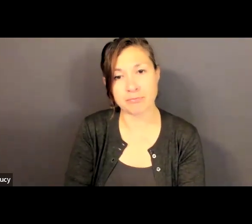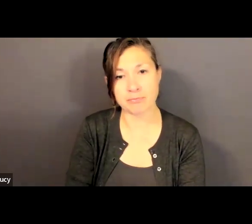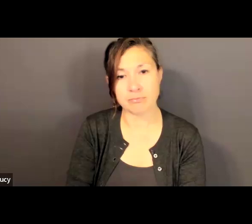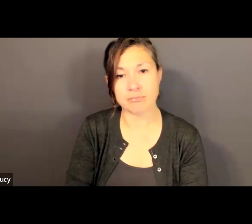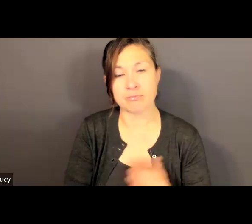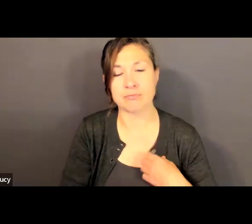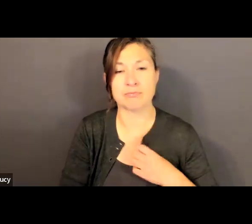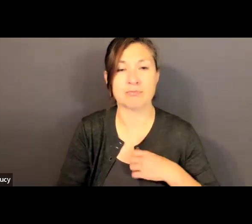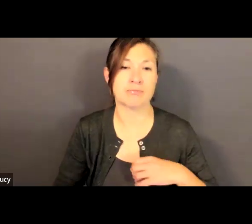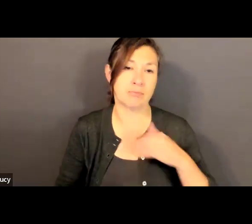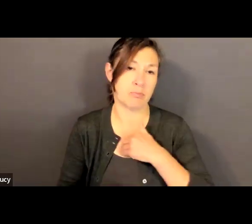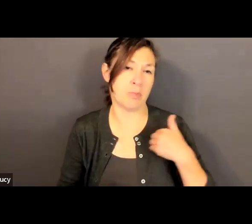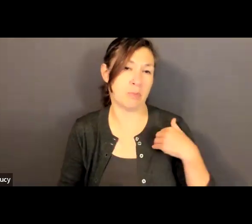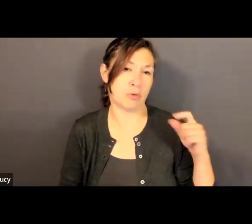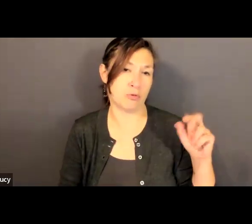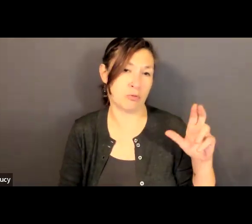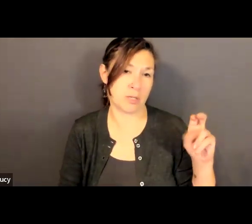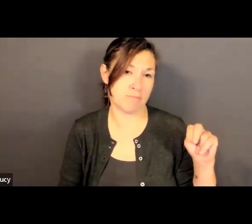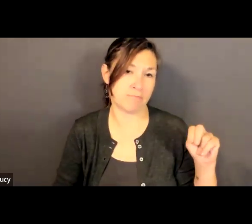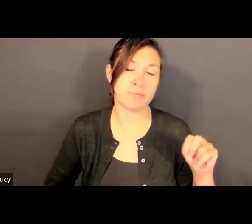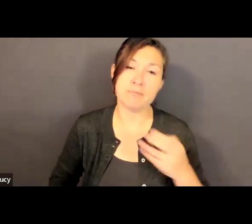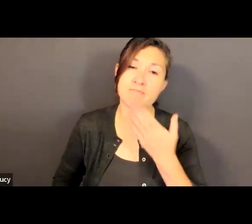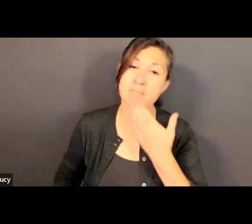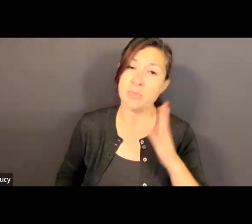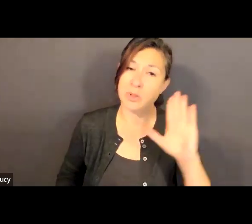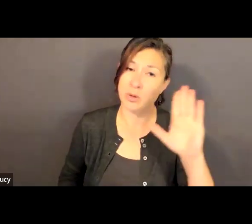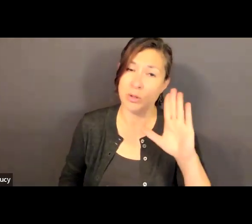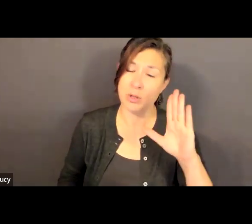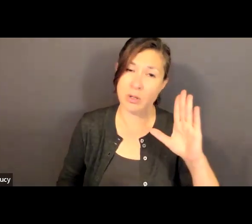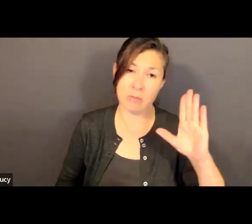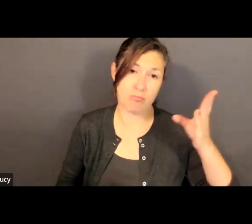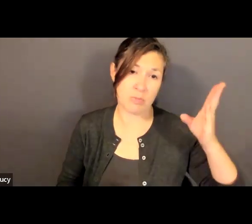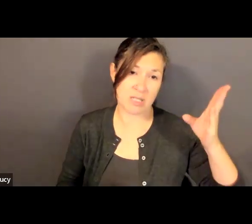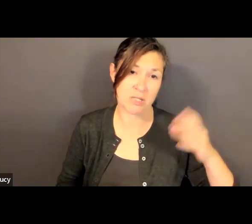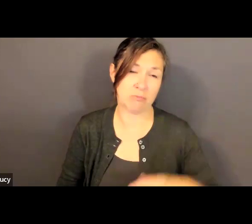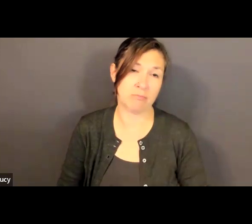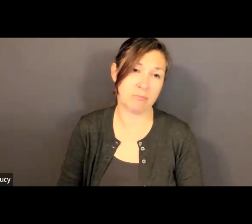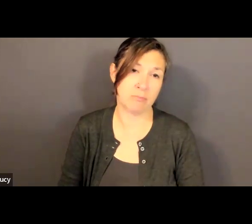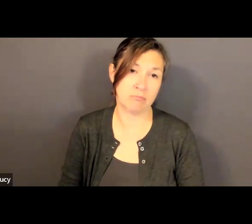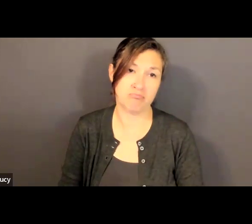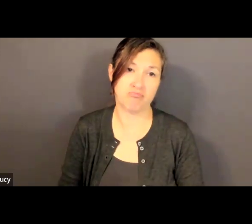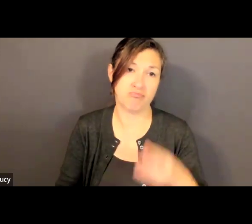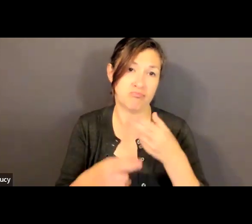Thank you for your presentation. And just a quick remark, quick comment.